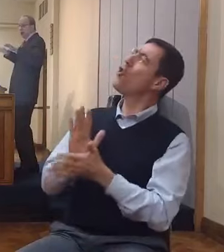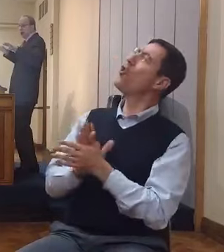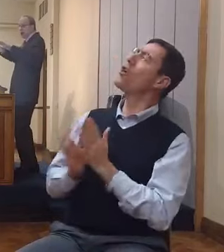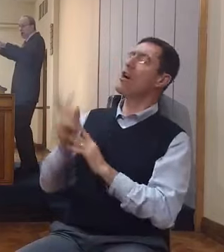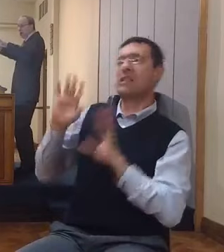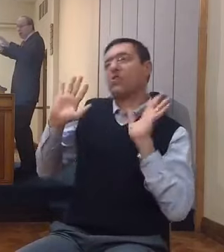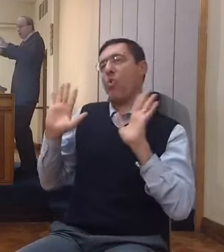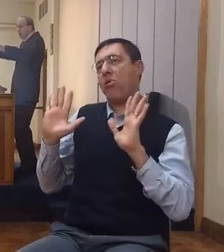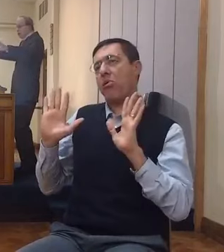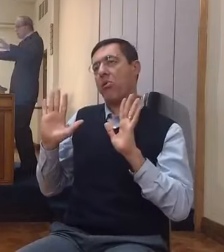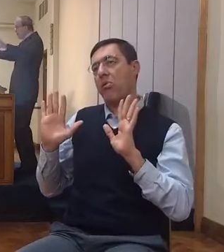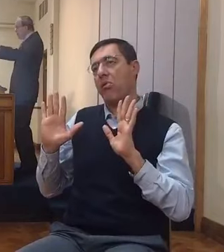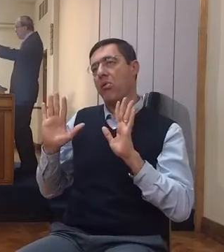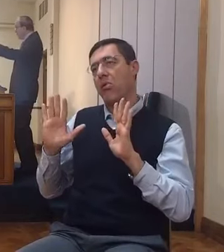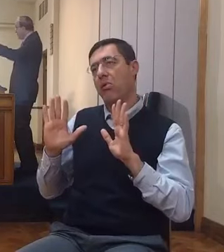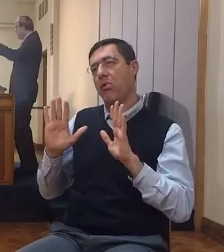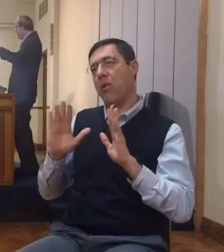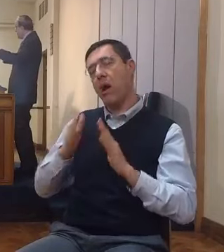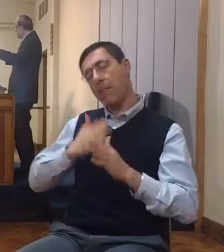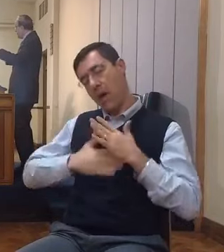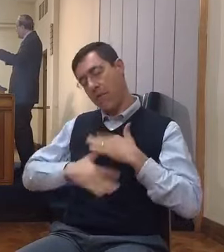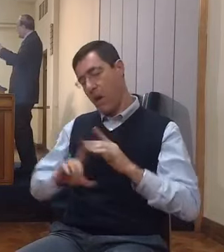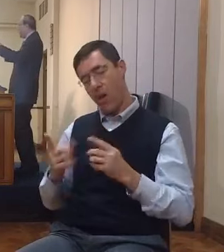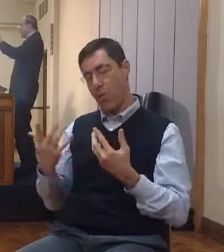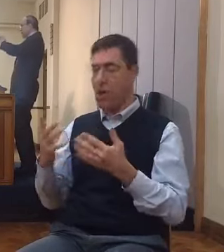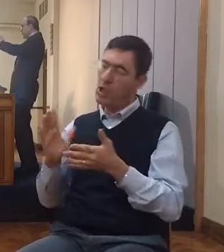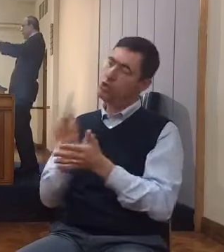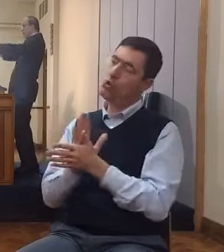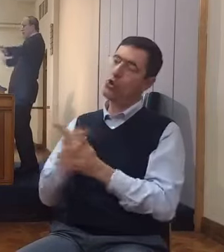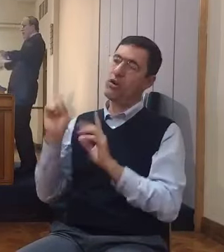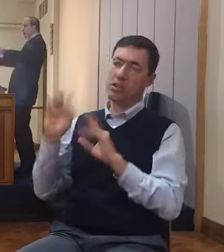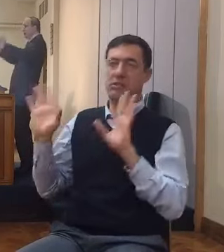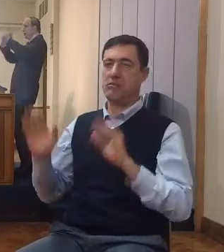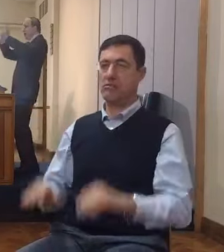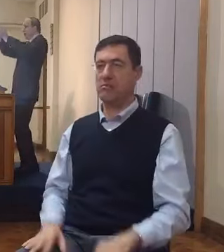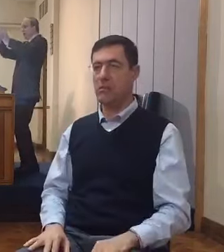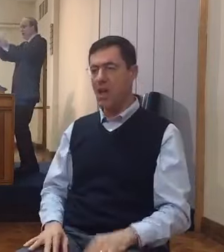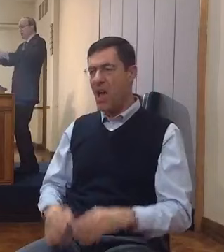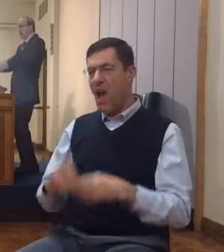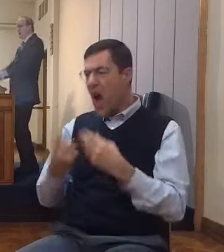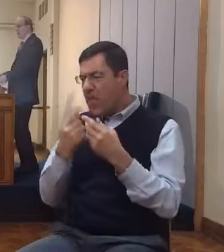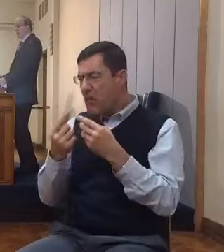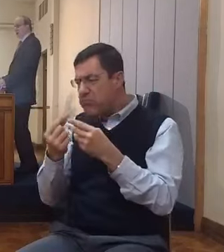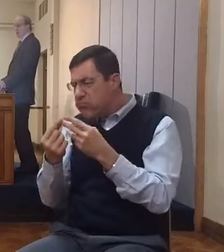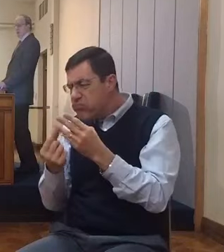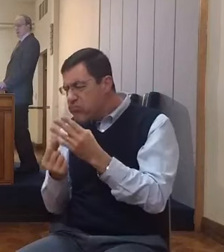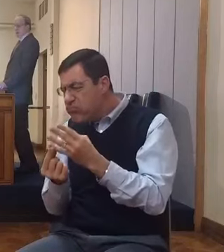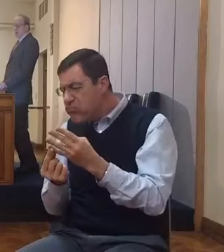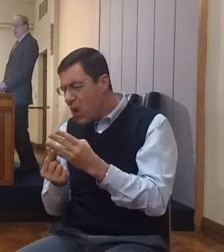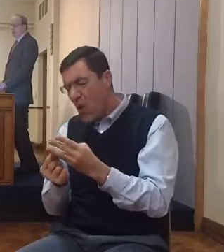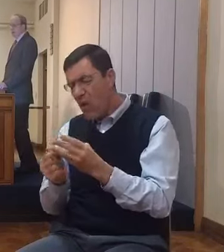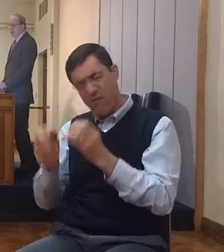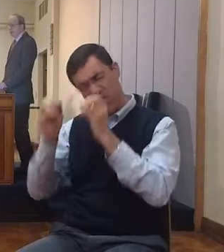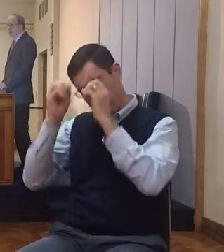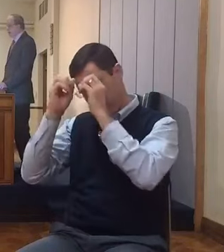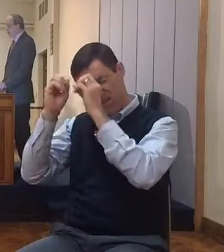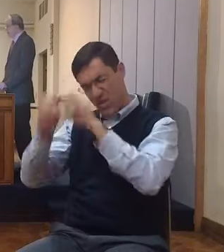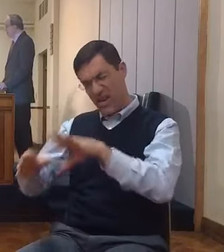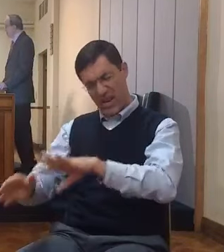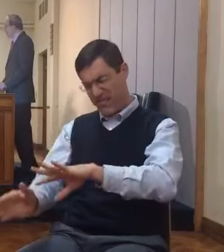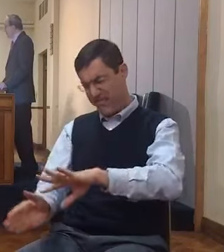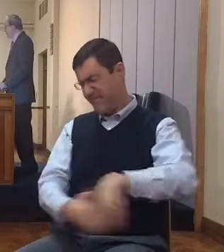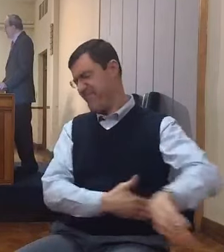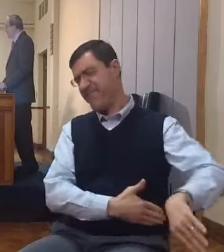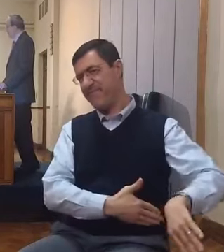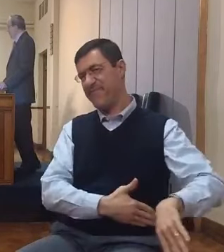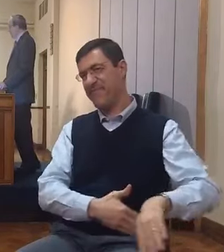we've got to watch our lives at umpteen points, oh, forget all that, but just one thing. Well, this has been tried